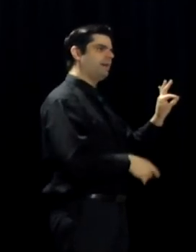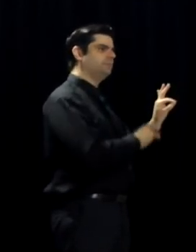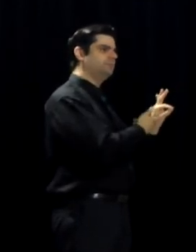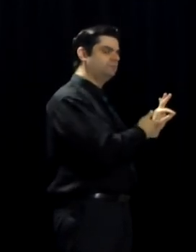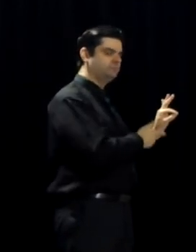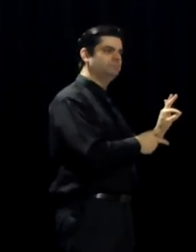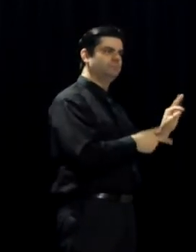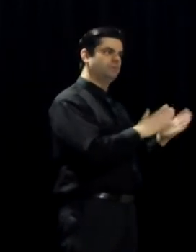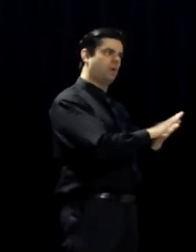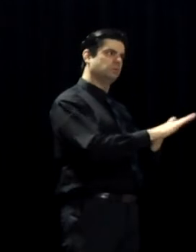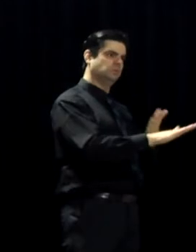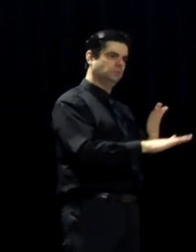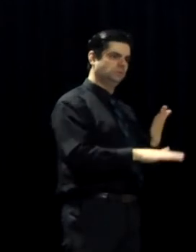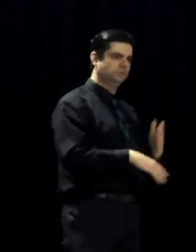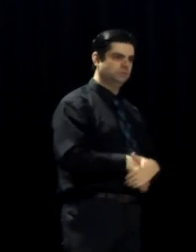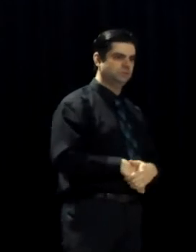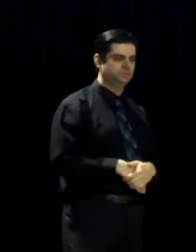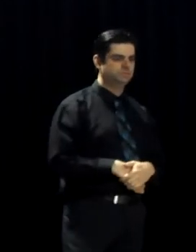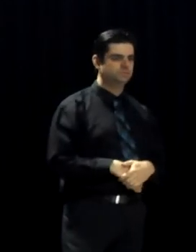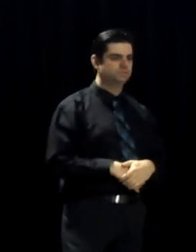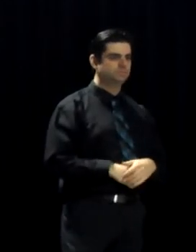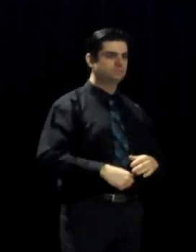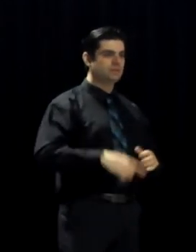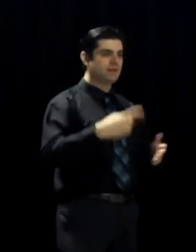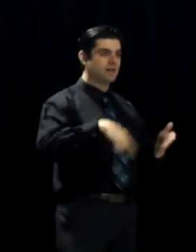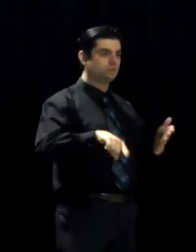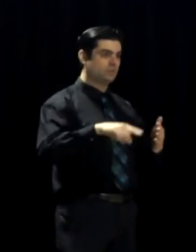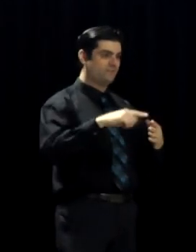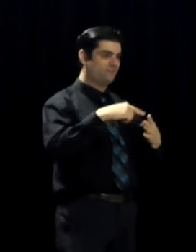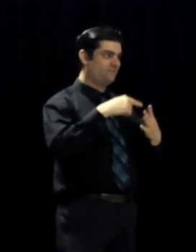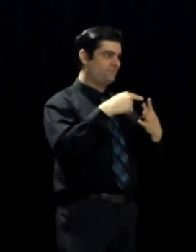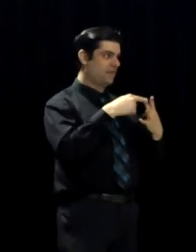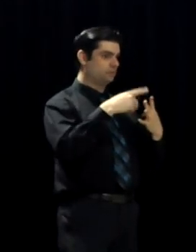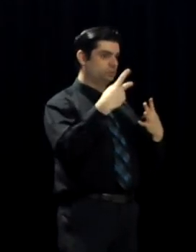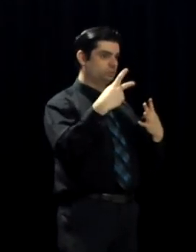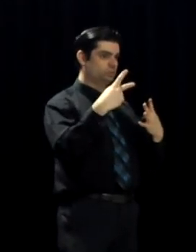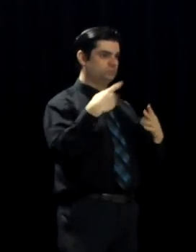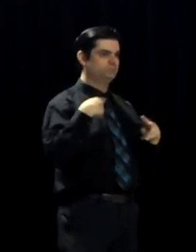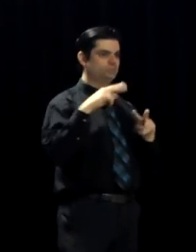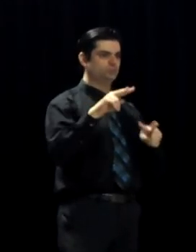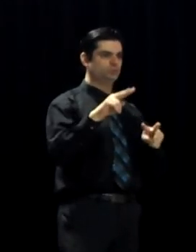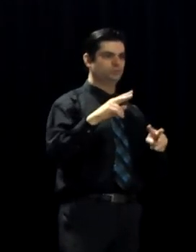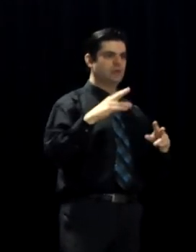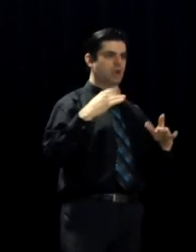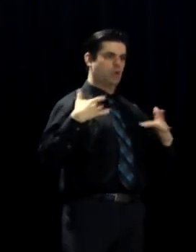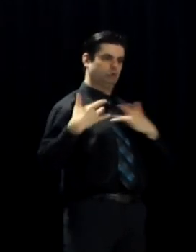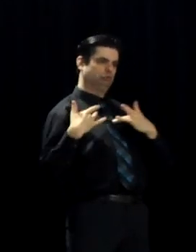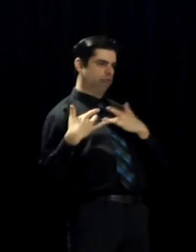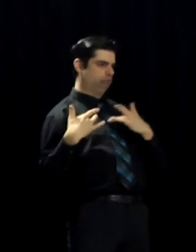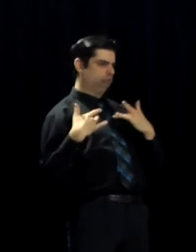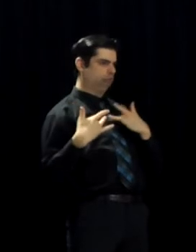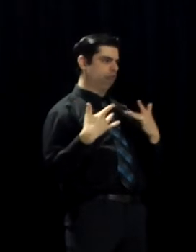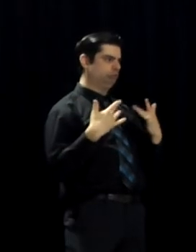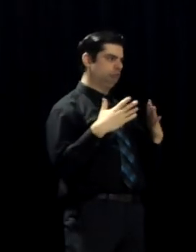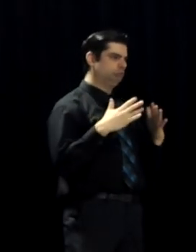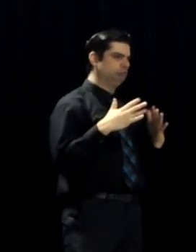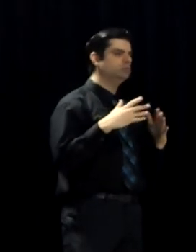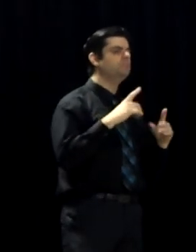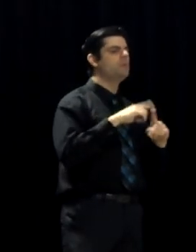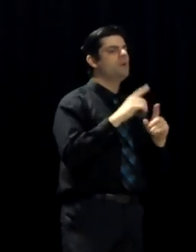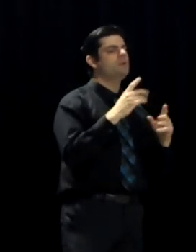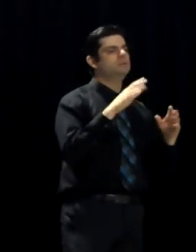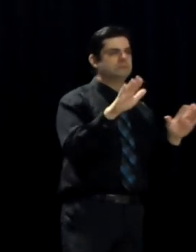2, so, a little bit of excitement there, but at the same time, we got to make sure that we're being